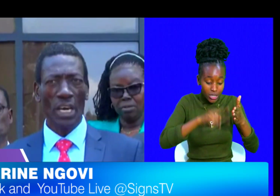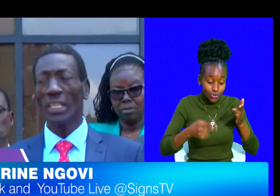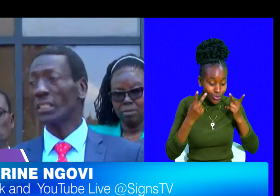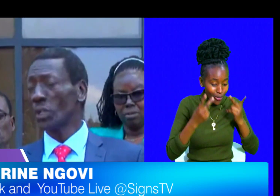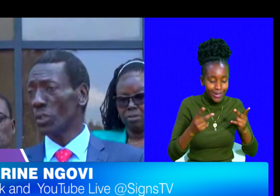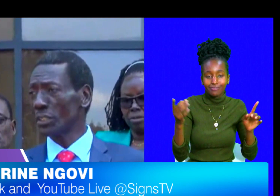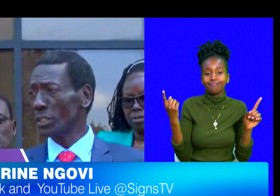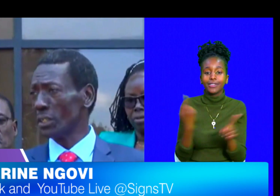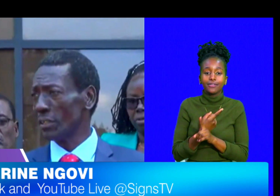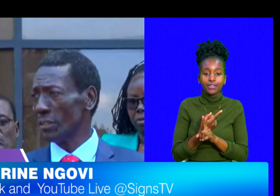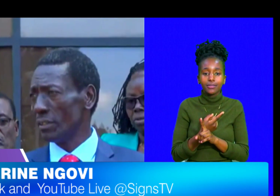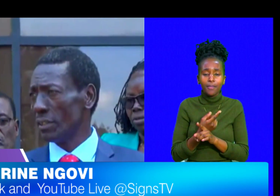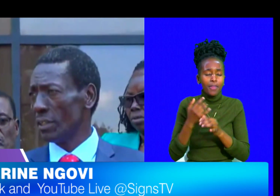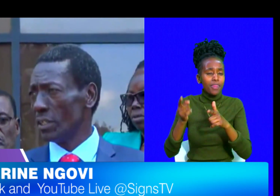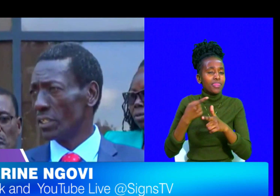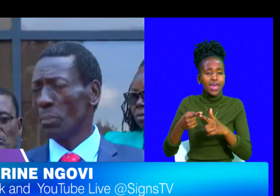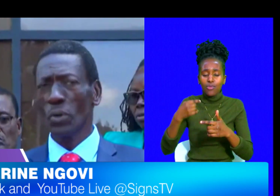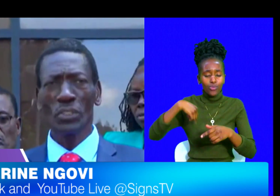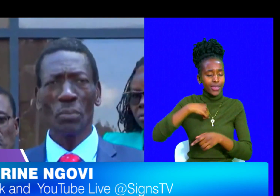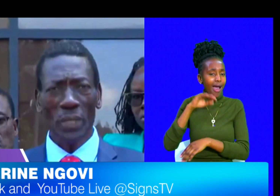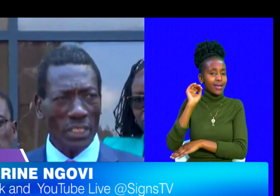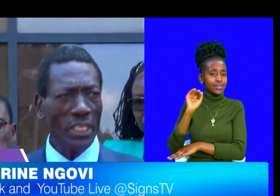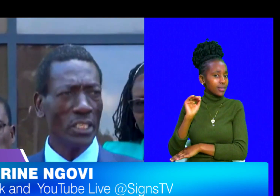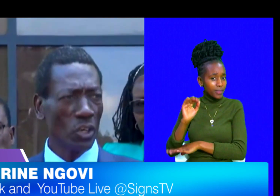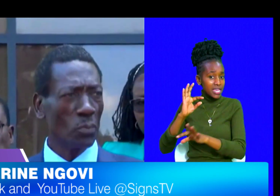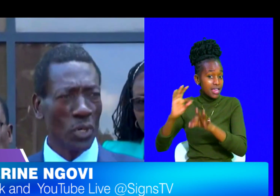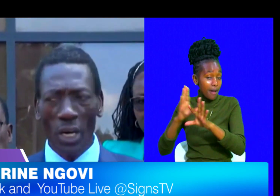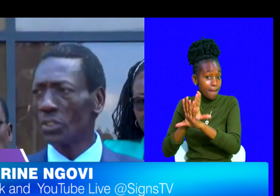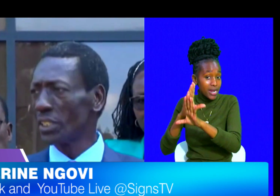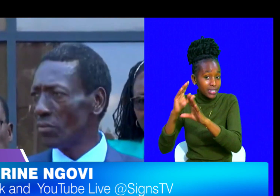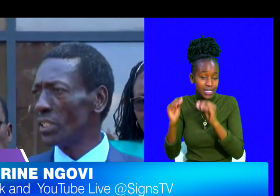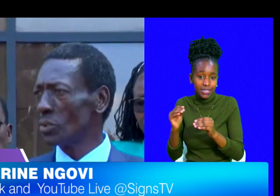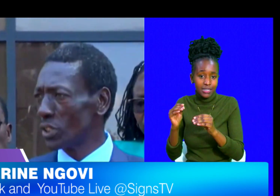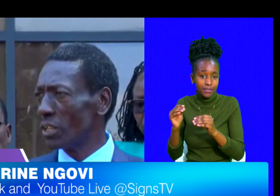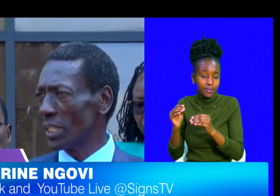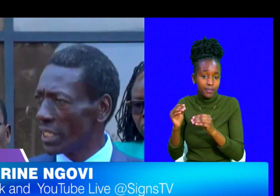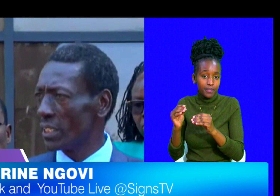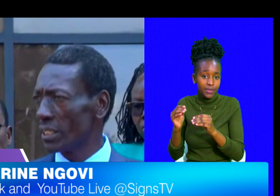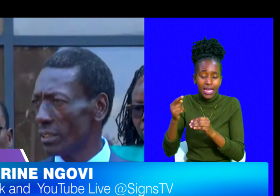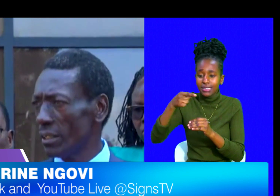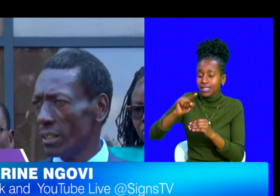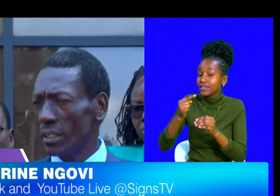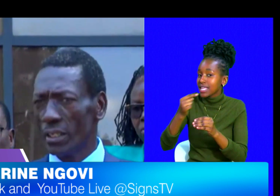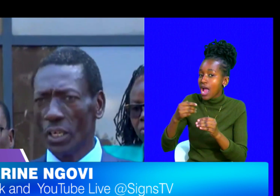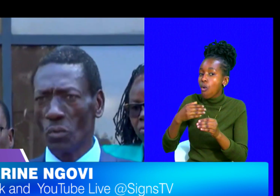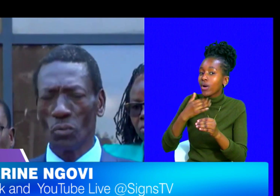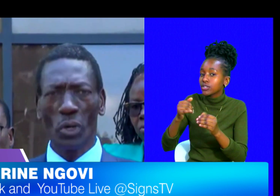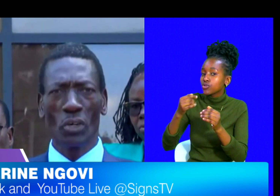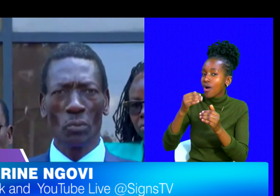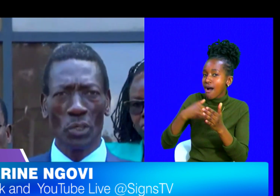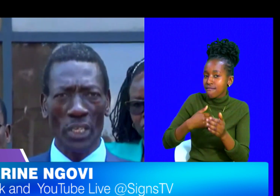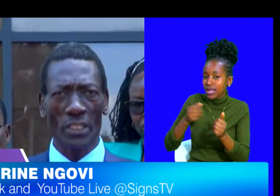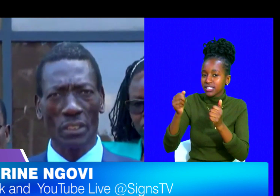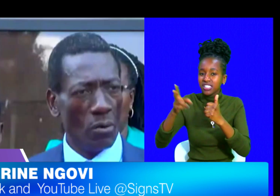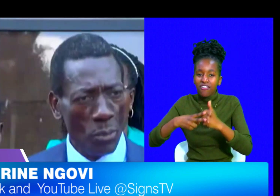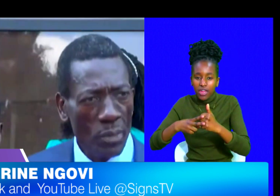And we asked them a question. Suppose the president did not pronounce 7 to 10%, then what are you going to